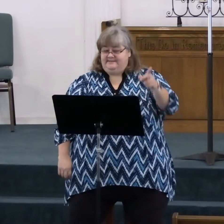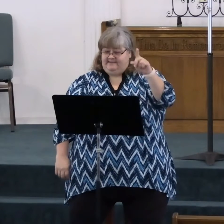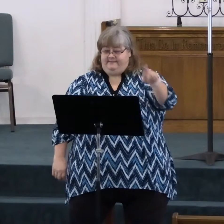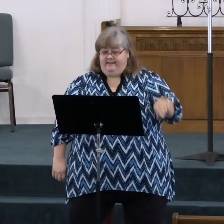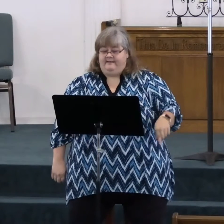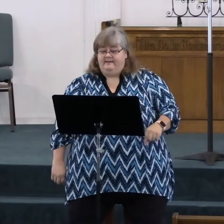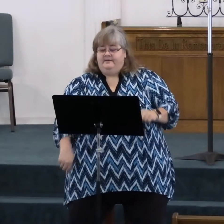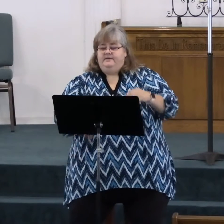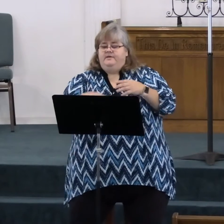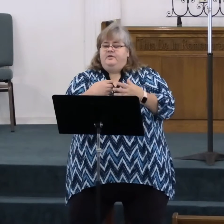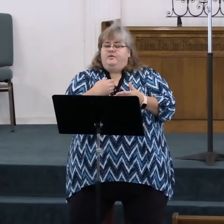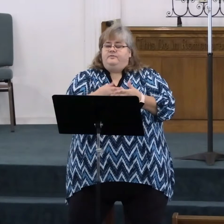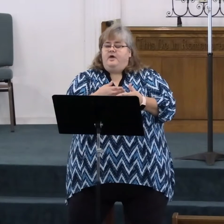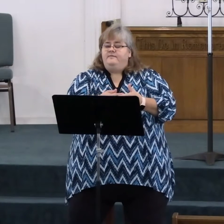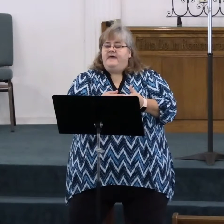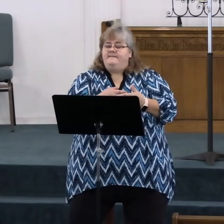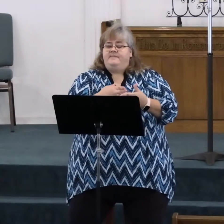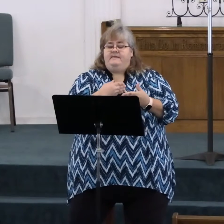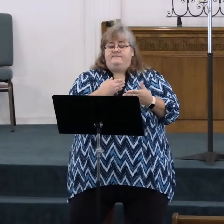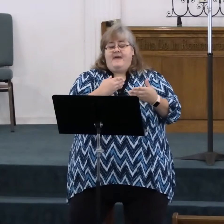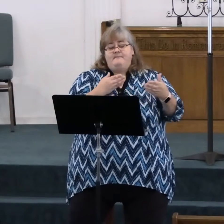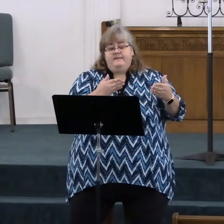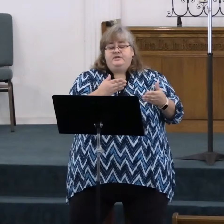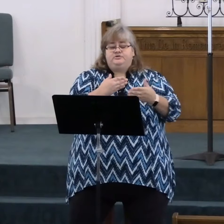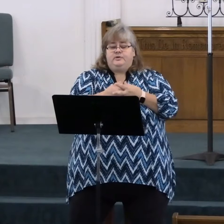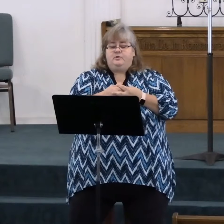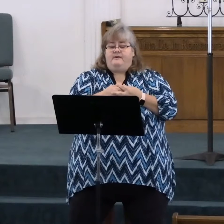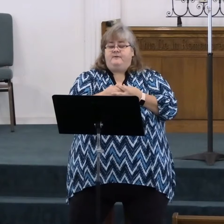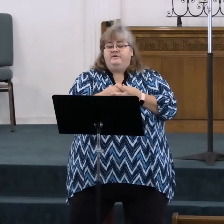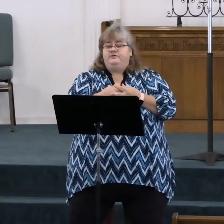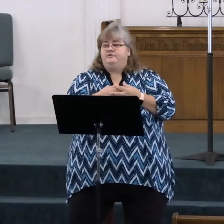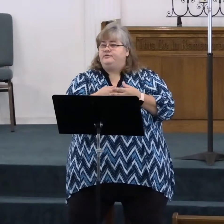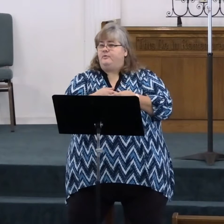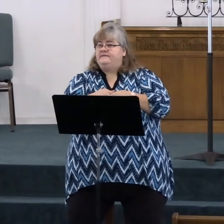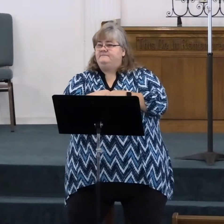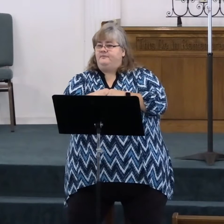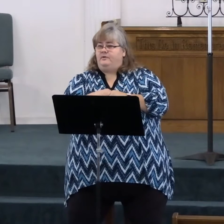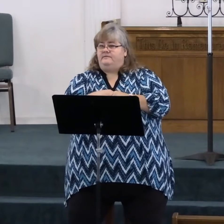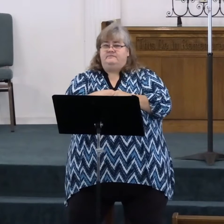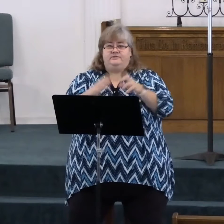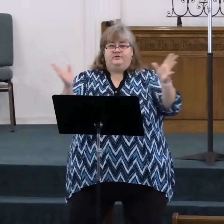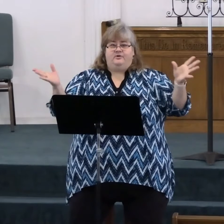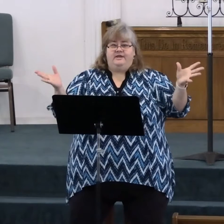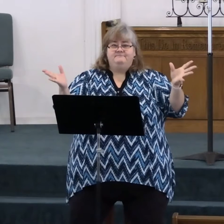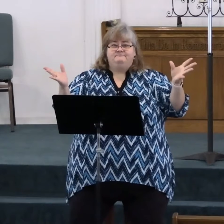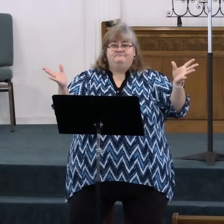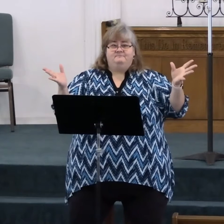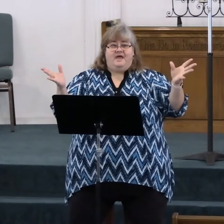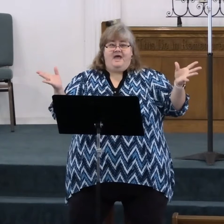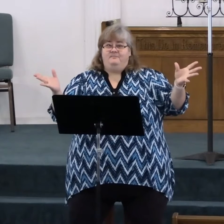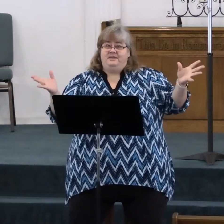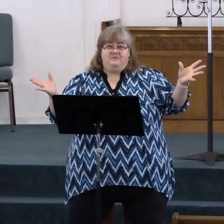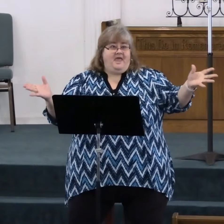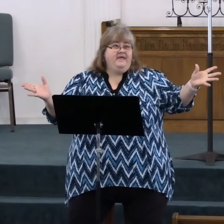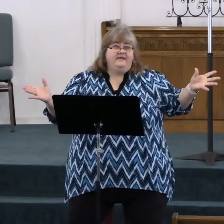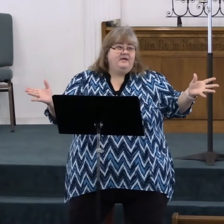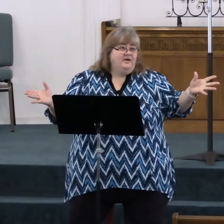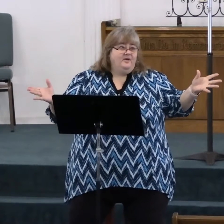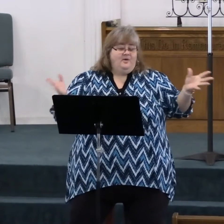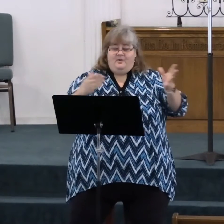said, yeah. Though that may be true, quite frankly, there's no reason for it. Do you agree? I mean, hey,